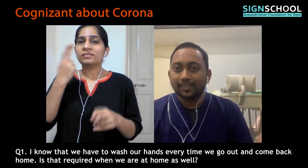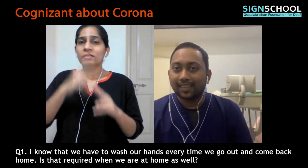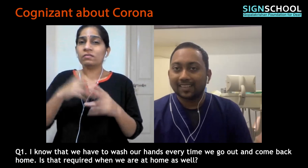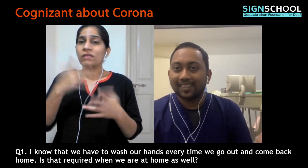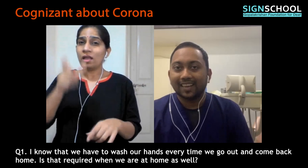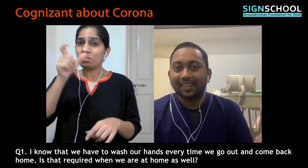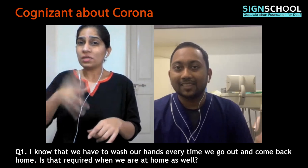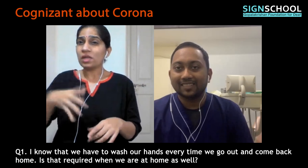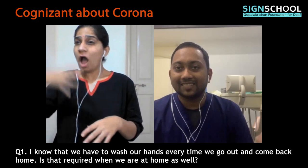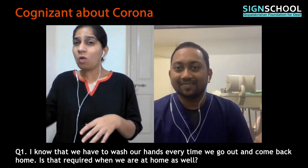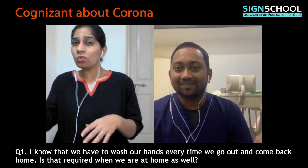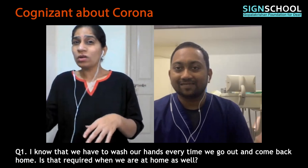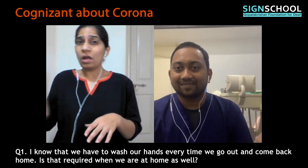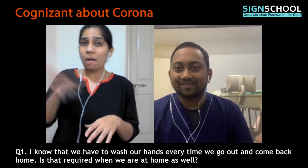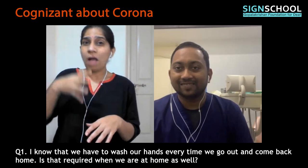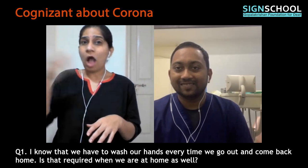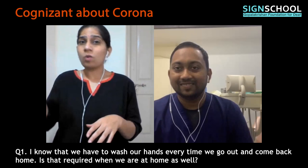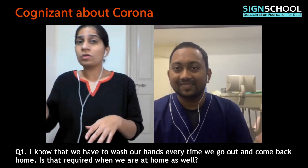days.